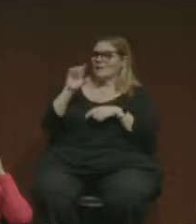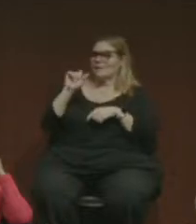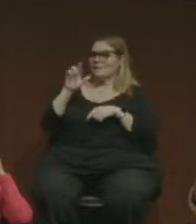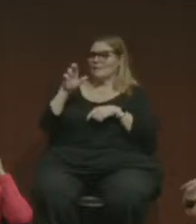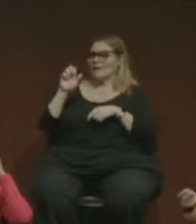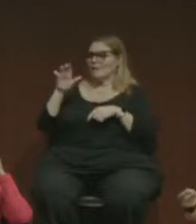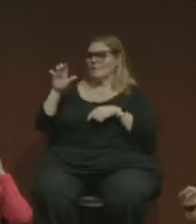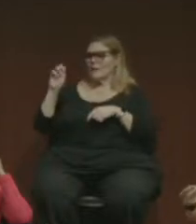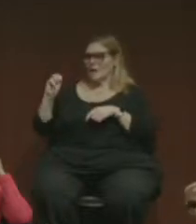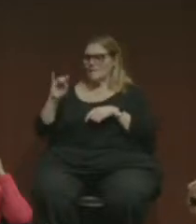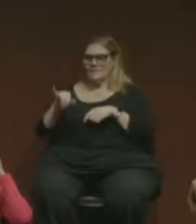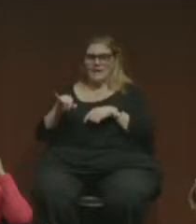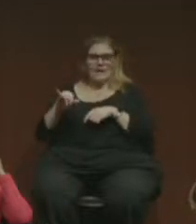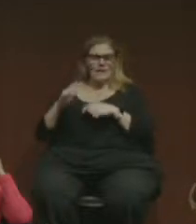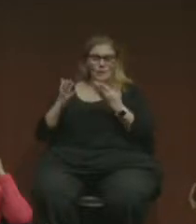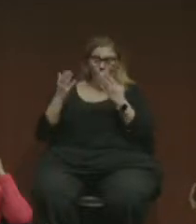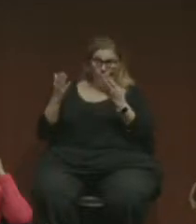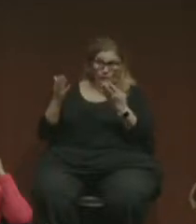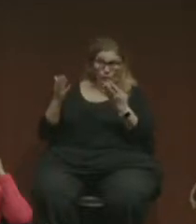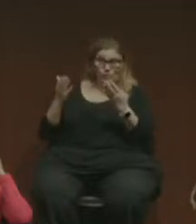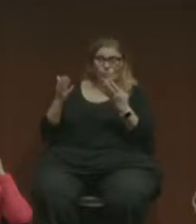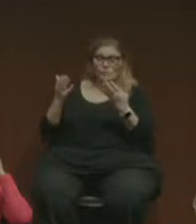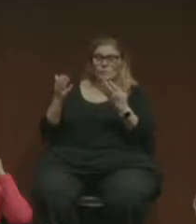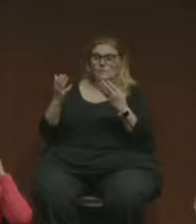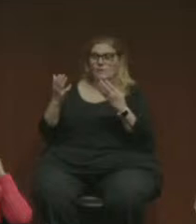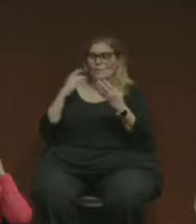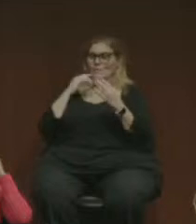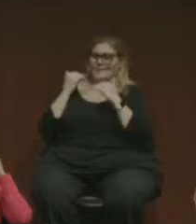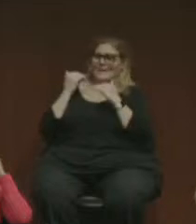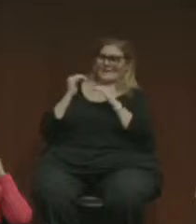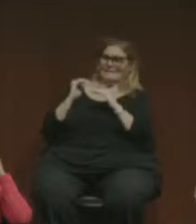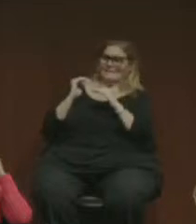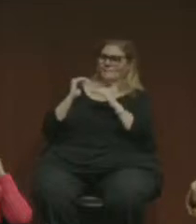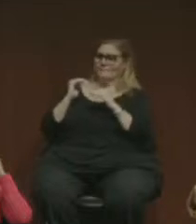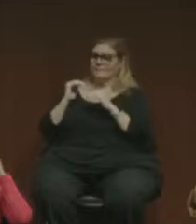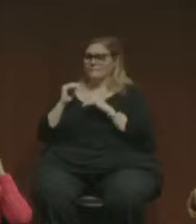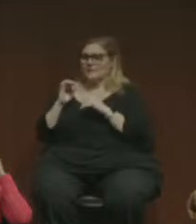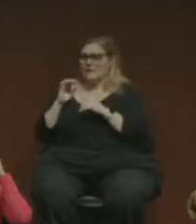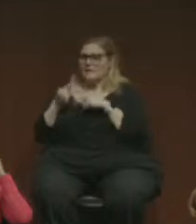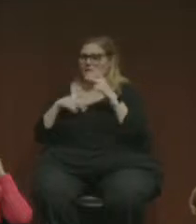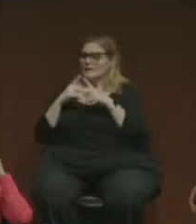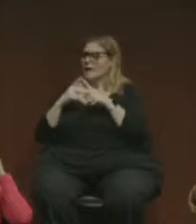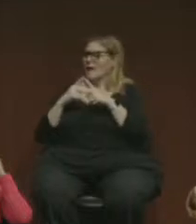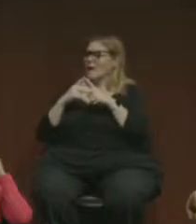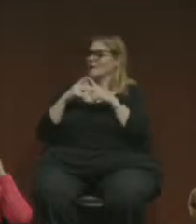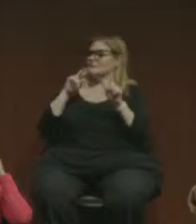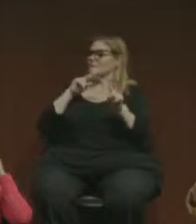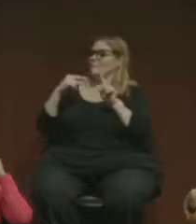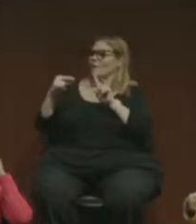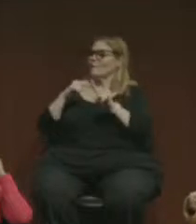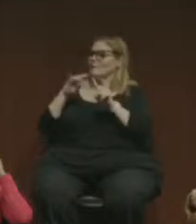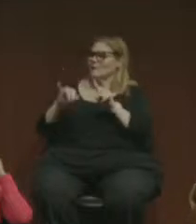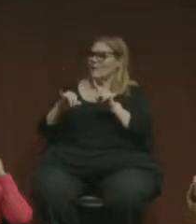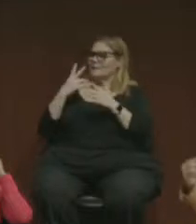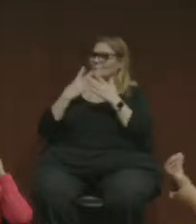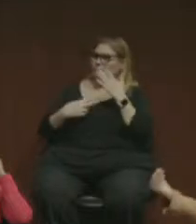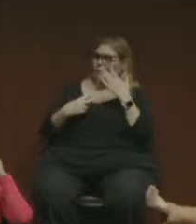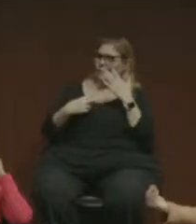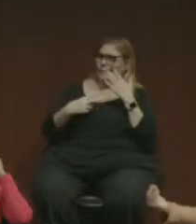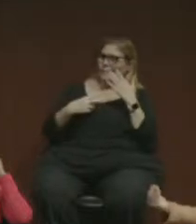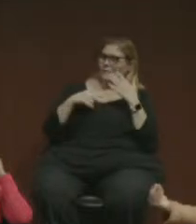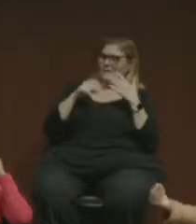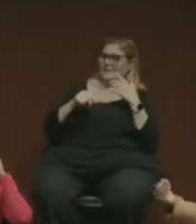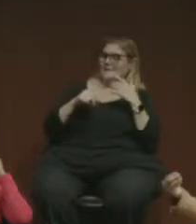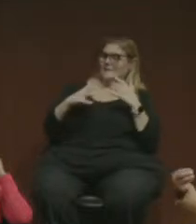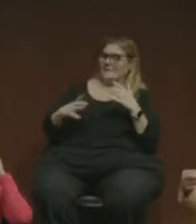structures, both what they offer and what they inhibit, right? Certain kinds of framing are both necessary and legible in these